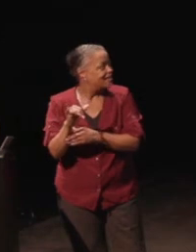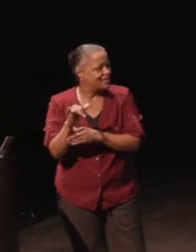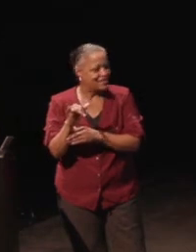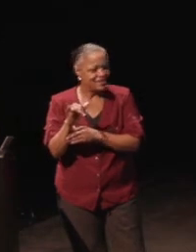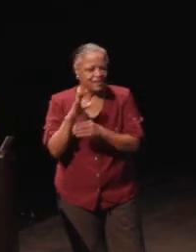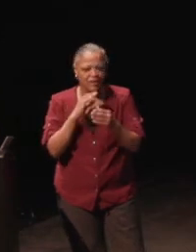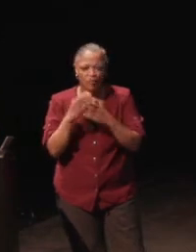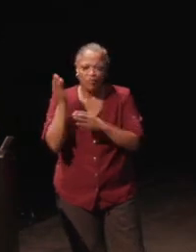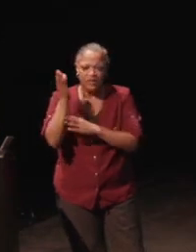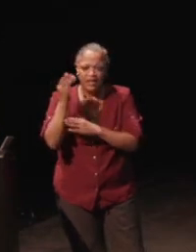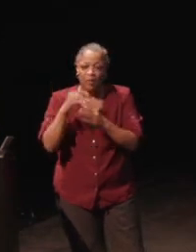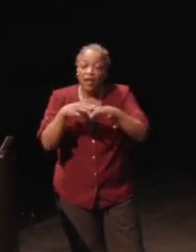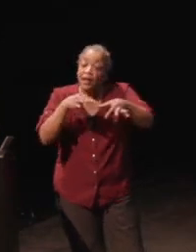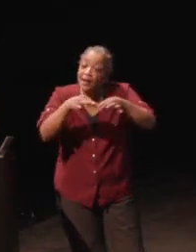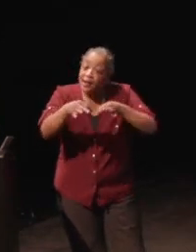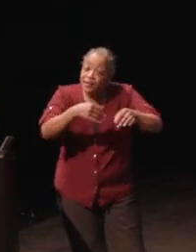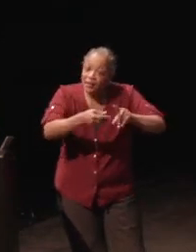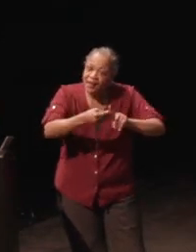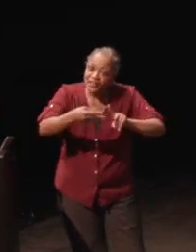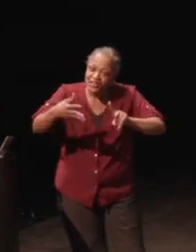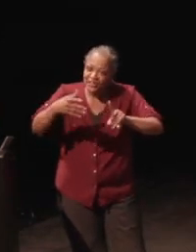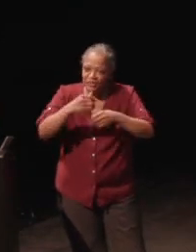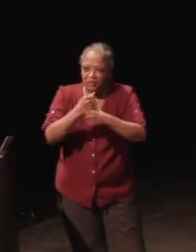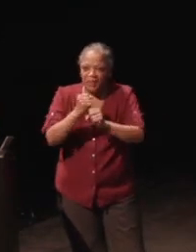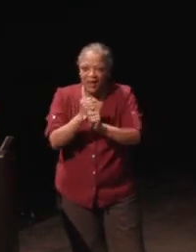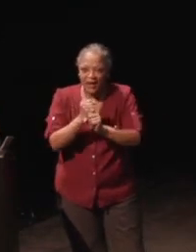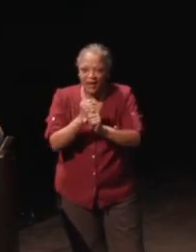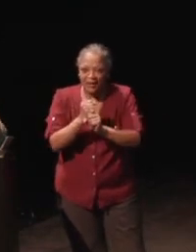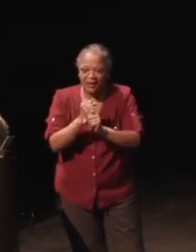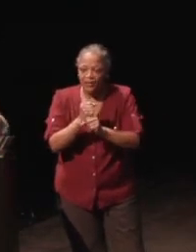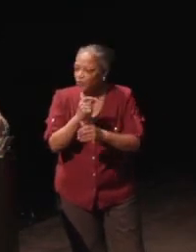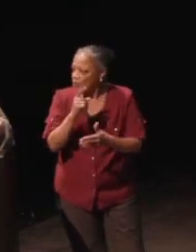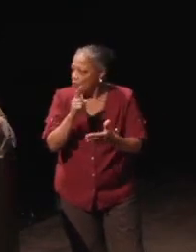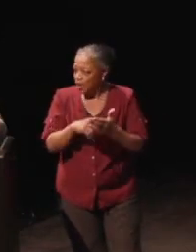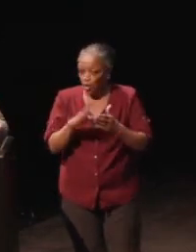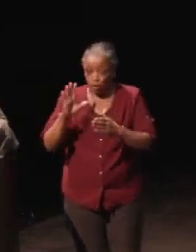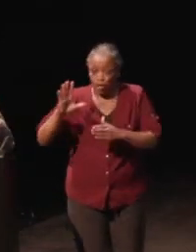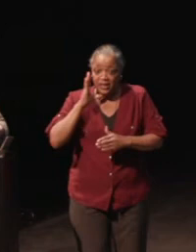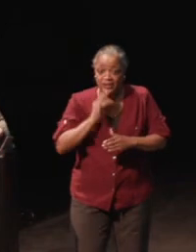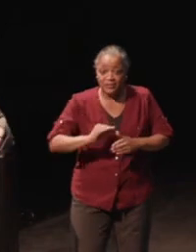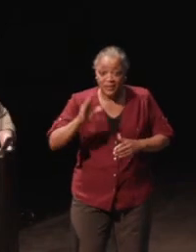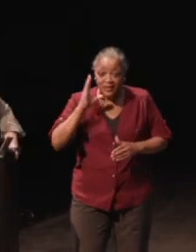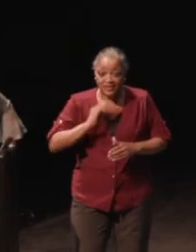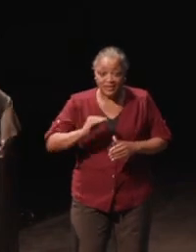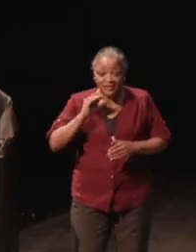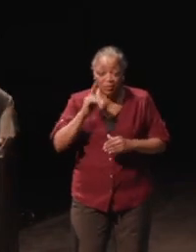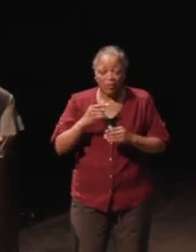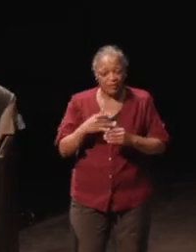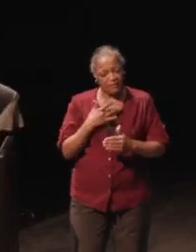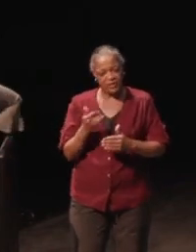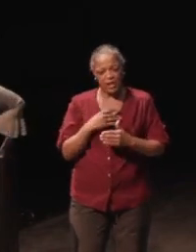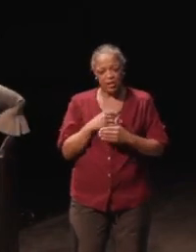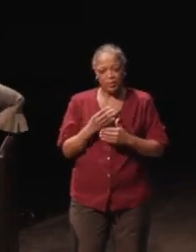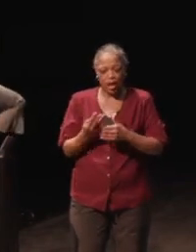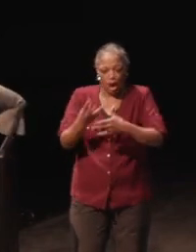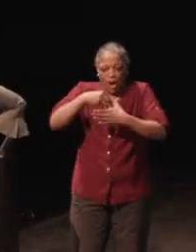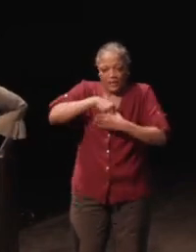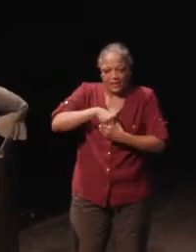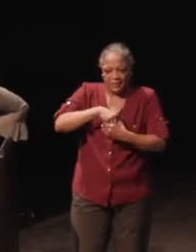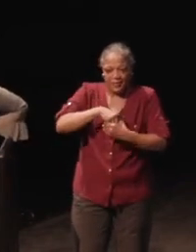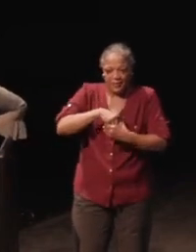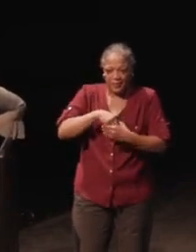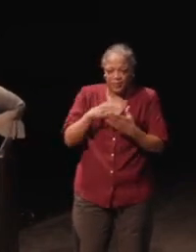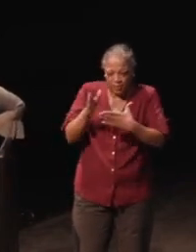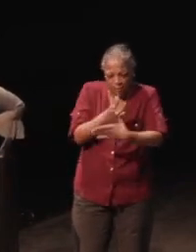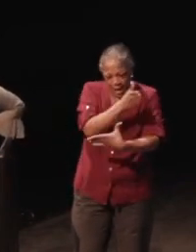not presentation, but explanation that she's made of what her experience is about what it's like to be, what the